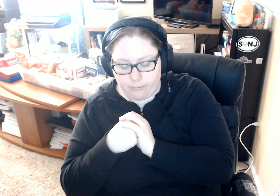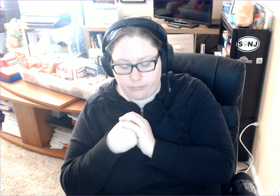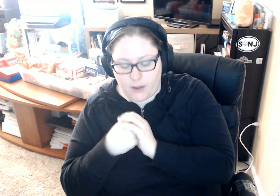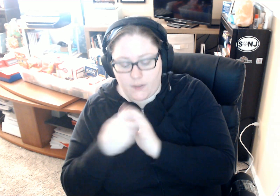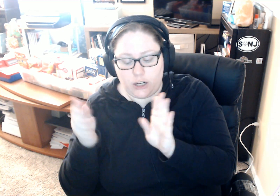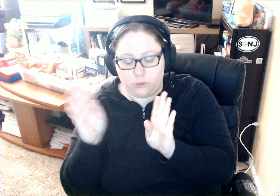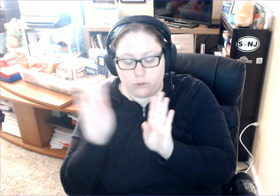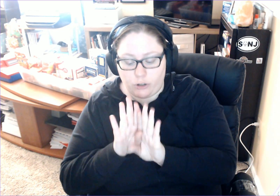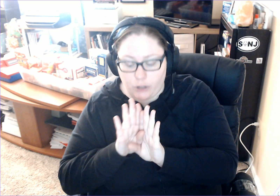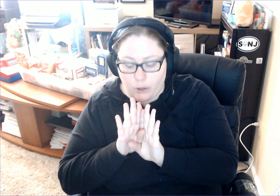then you